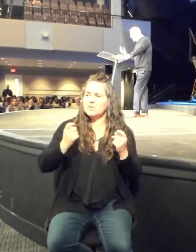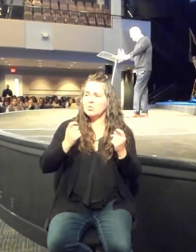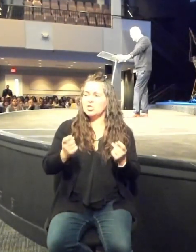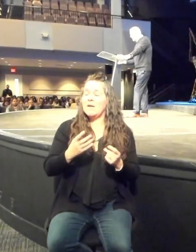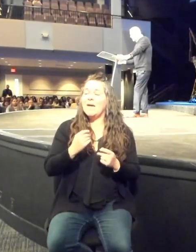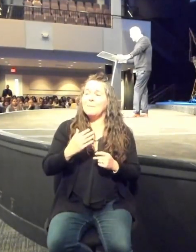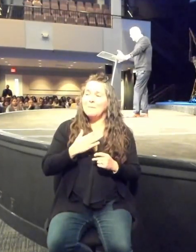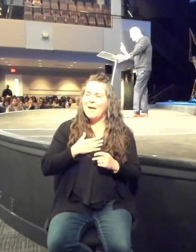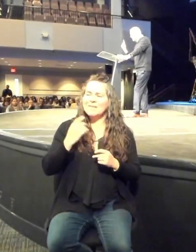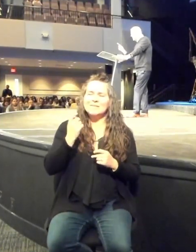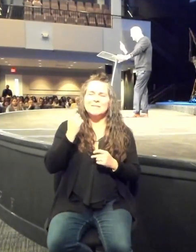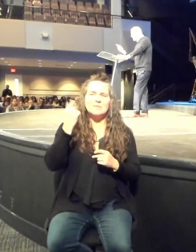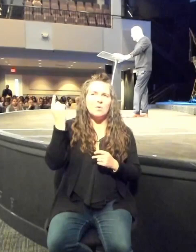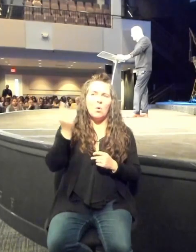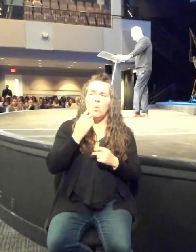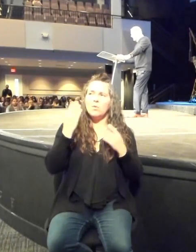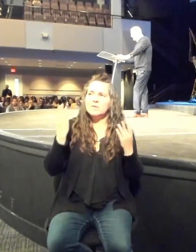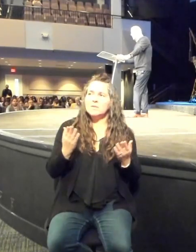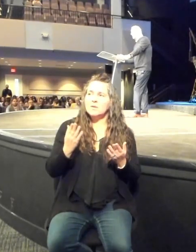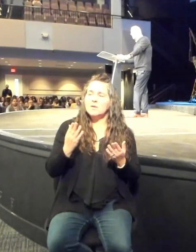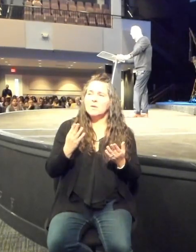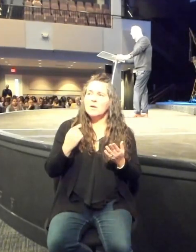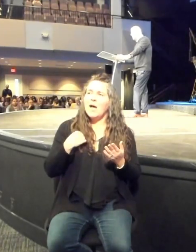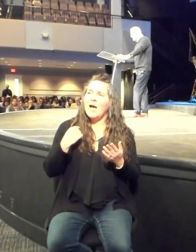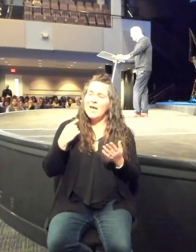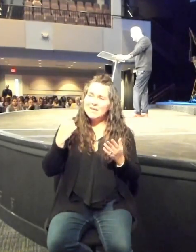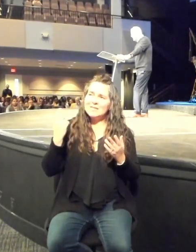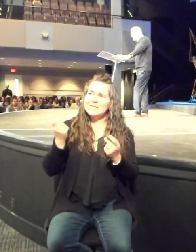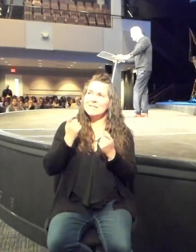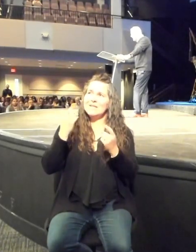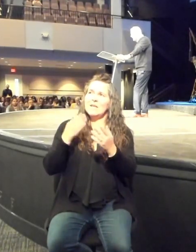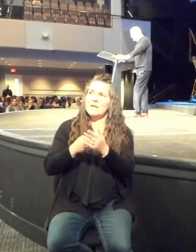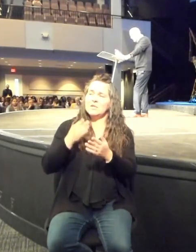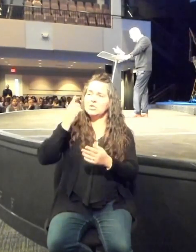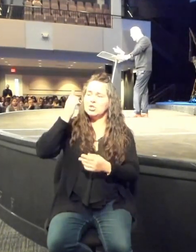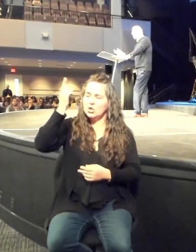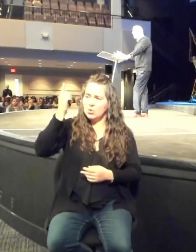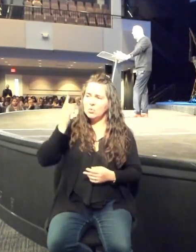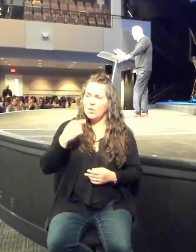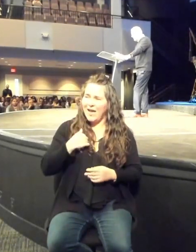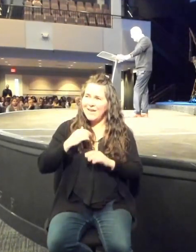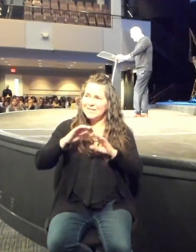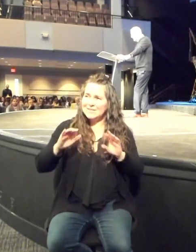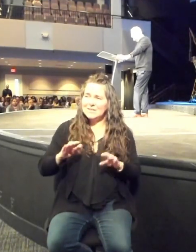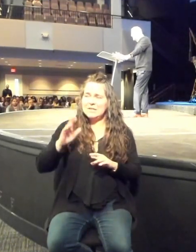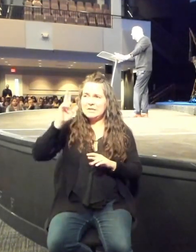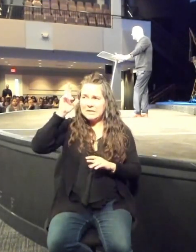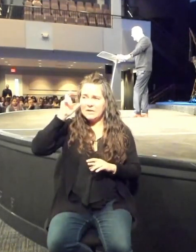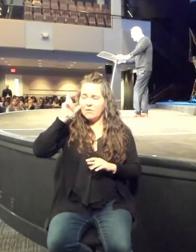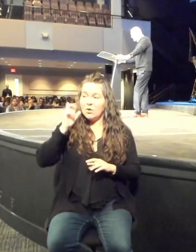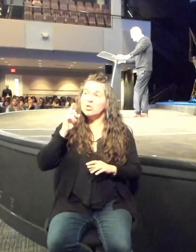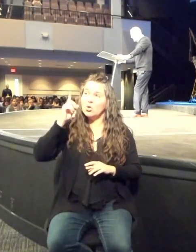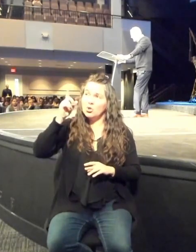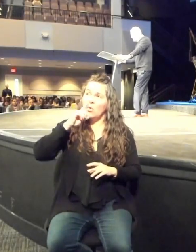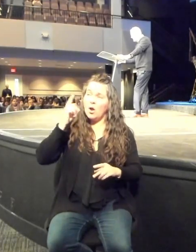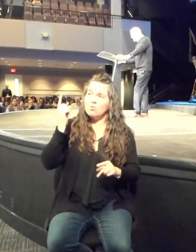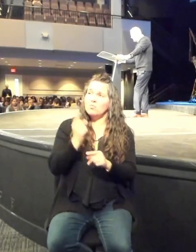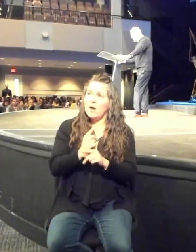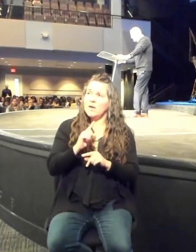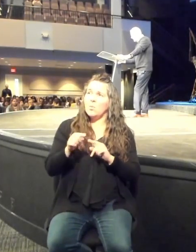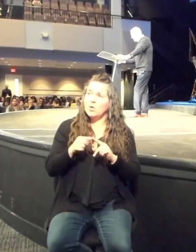is always before me. Against you, you only have I sinned and done what is evil in your sight. So you're right in your verdict and justified when you